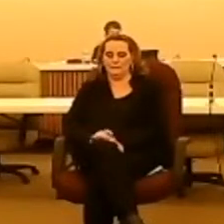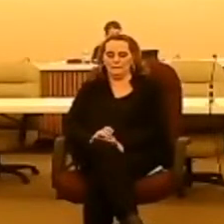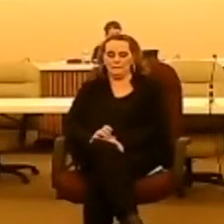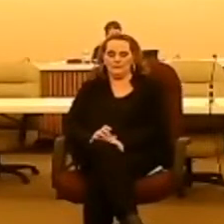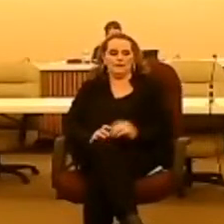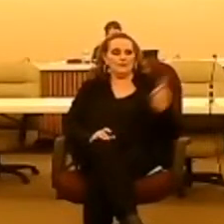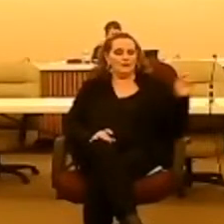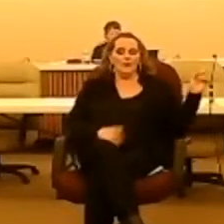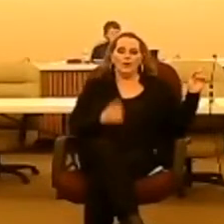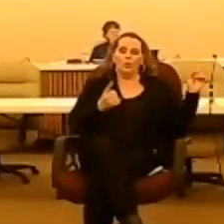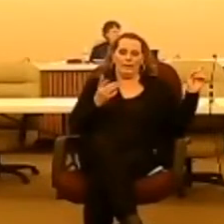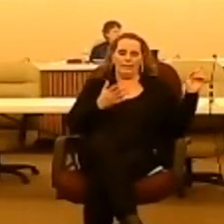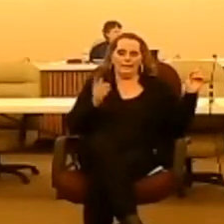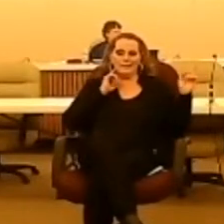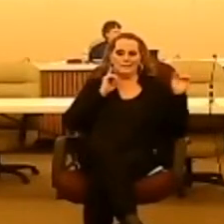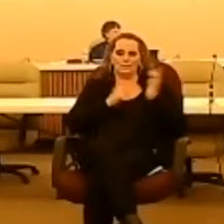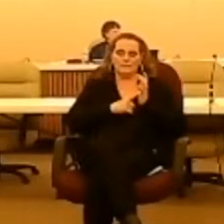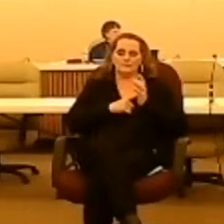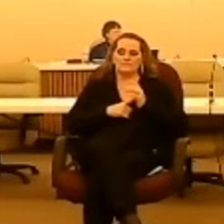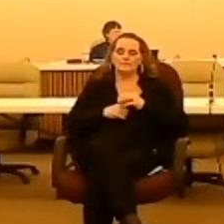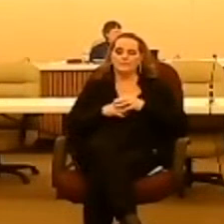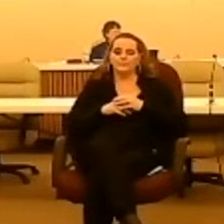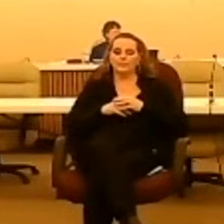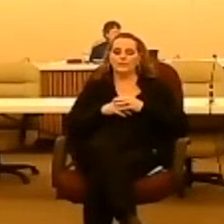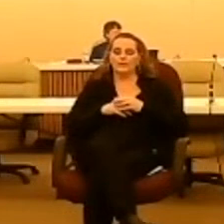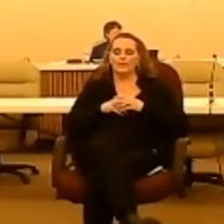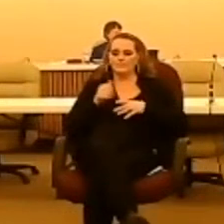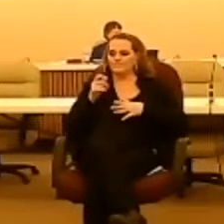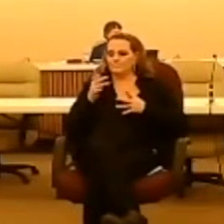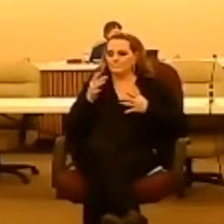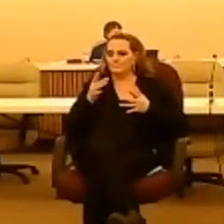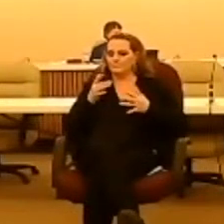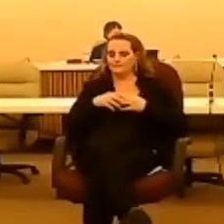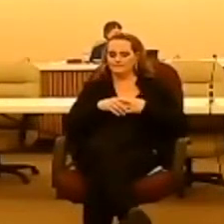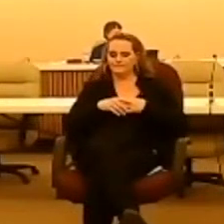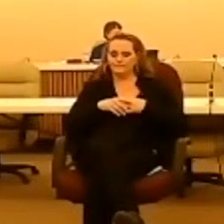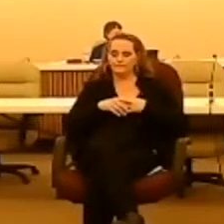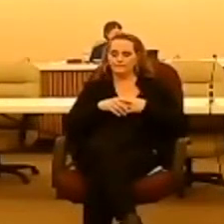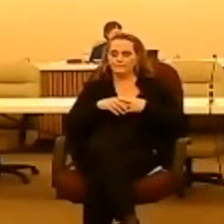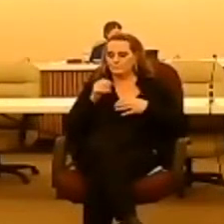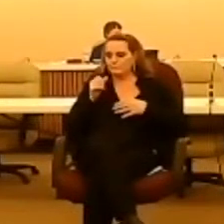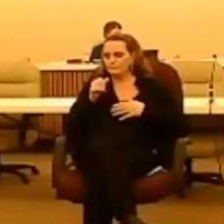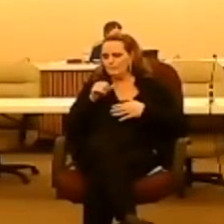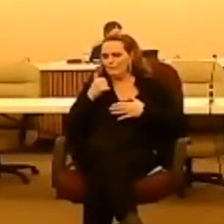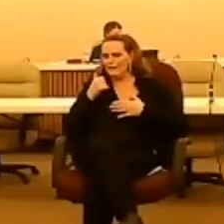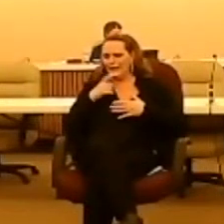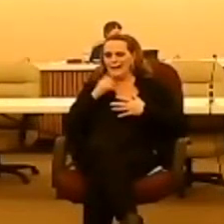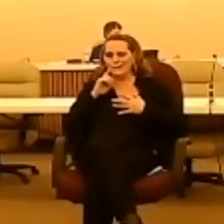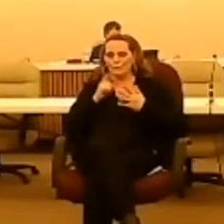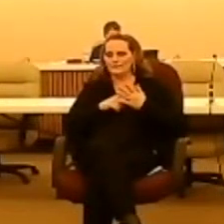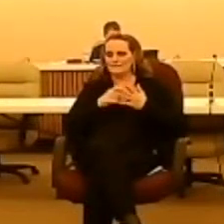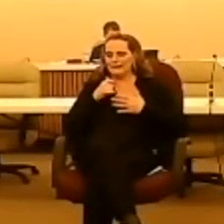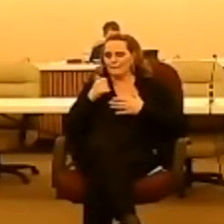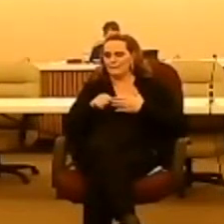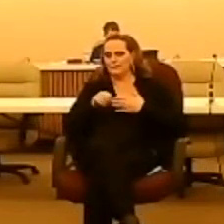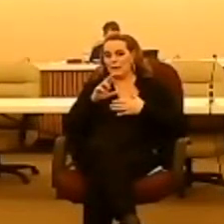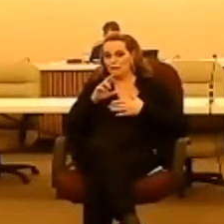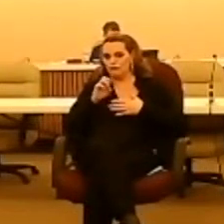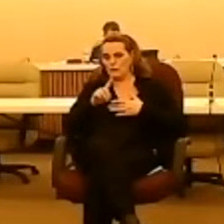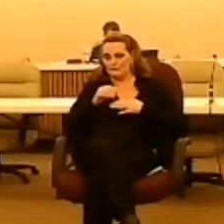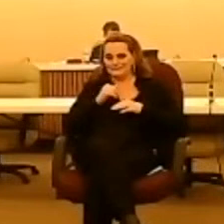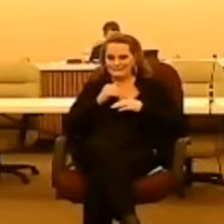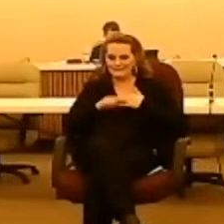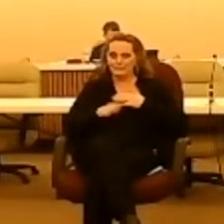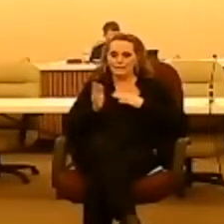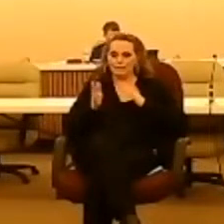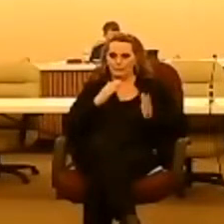One thing I noticed in the letter that Rod sent to the planning board, that it